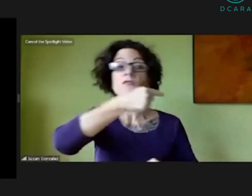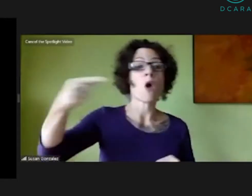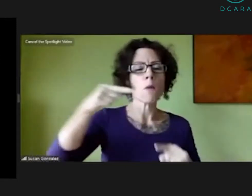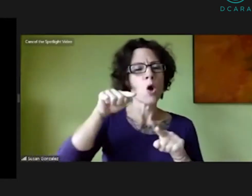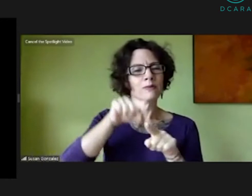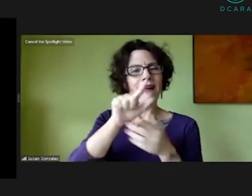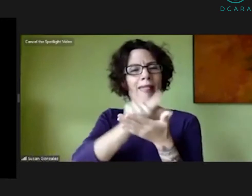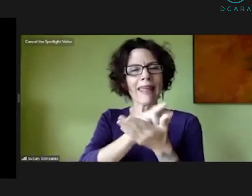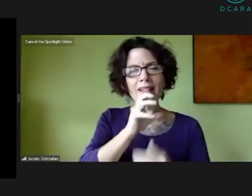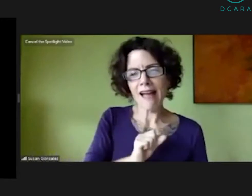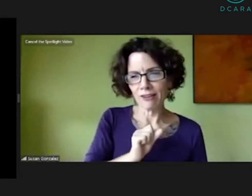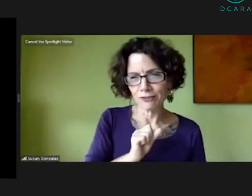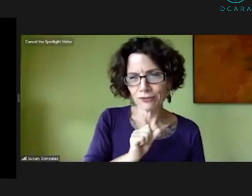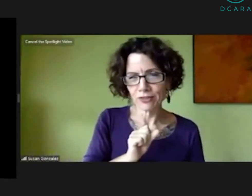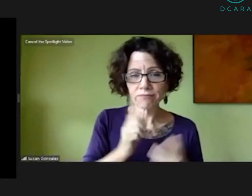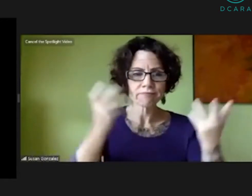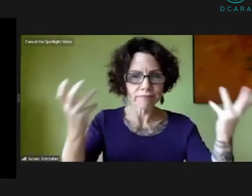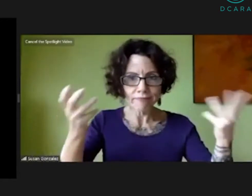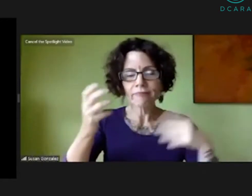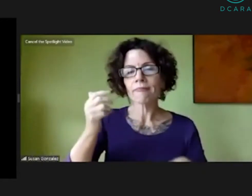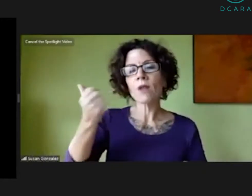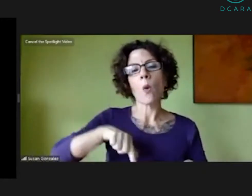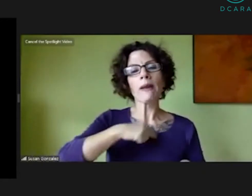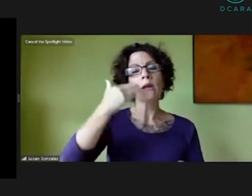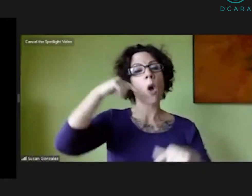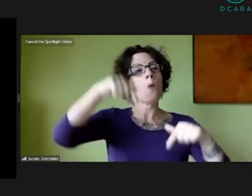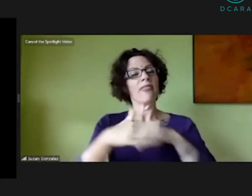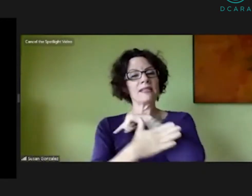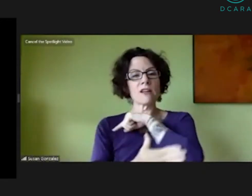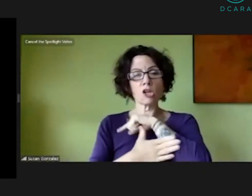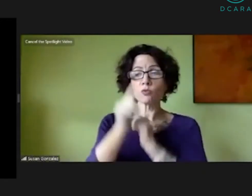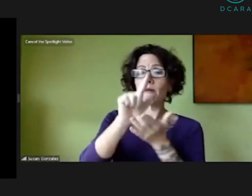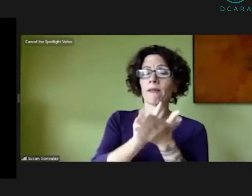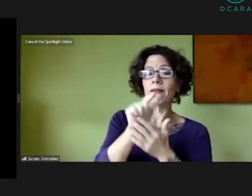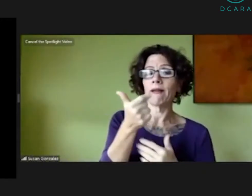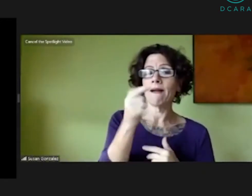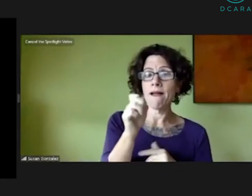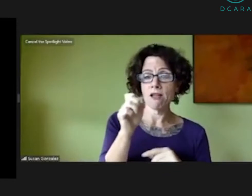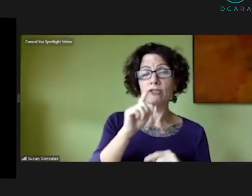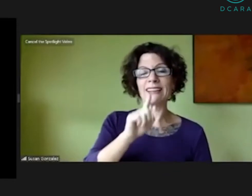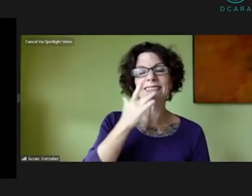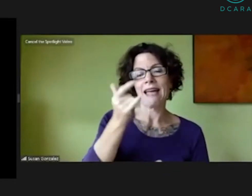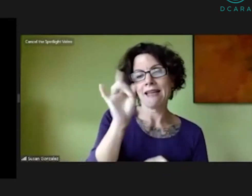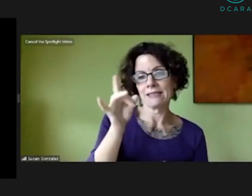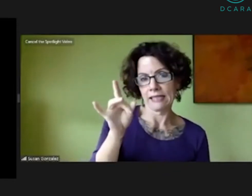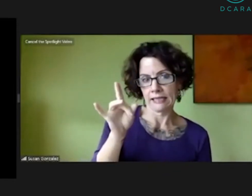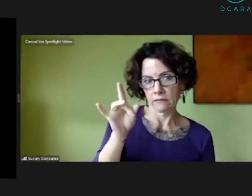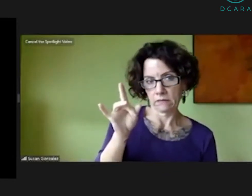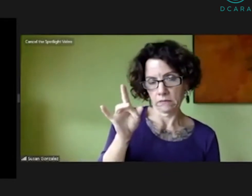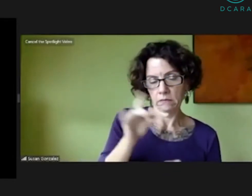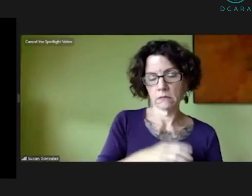First and foremost is the legal age. We know that in this country the legal age is